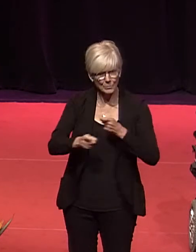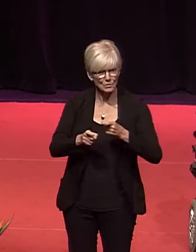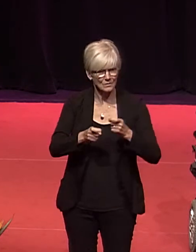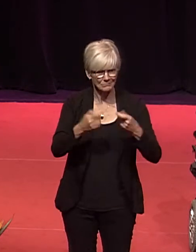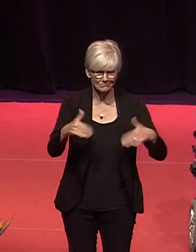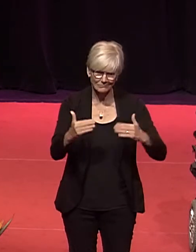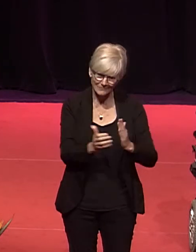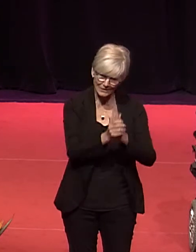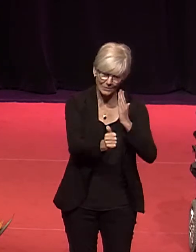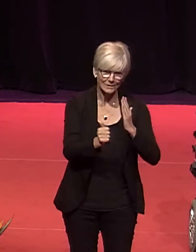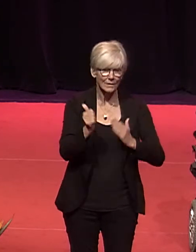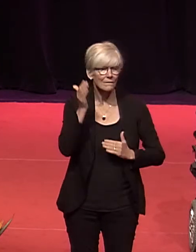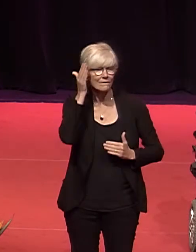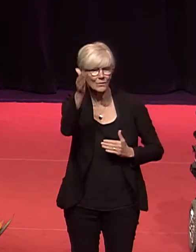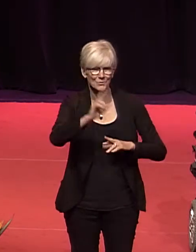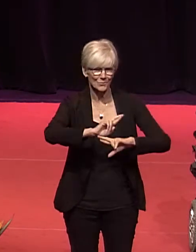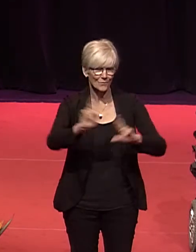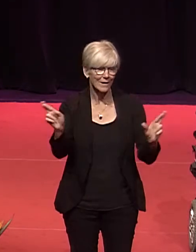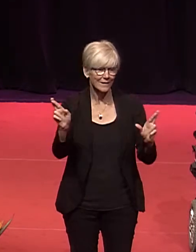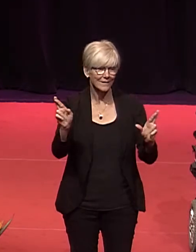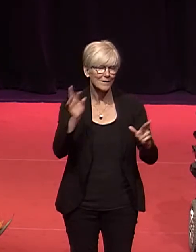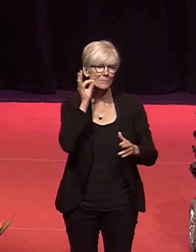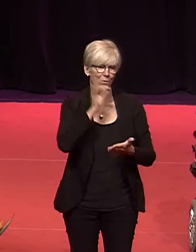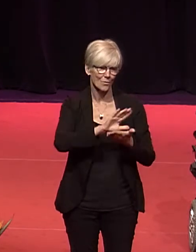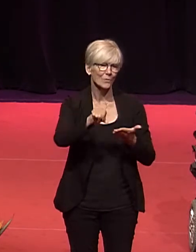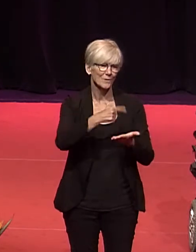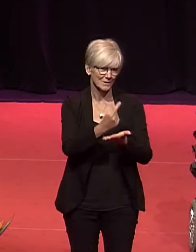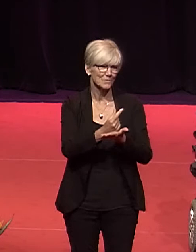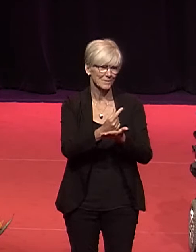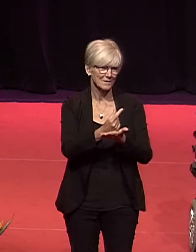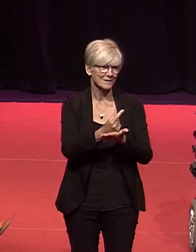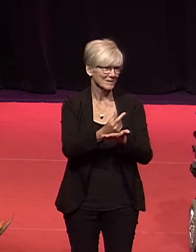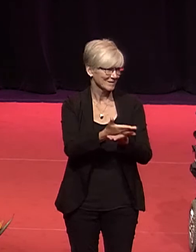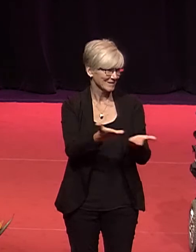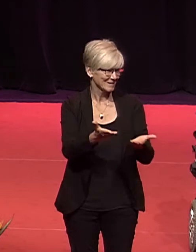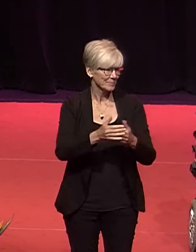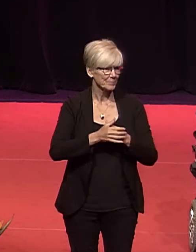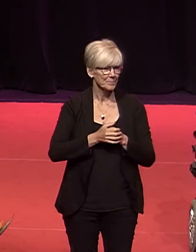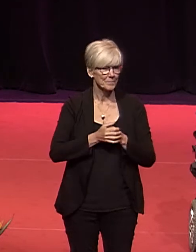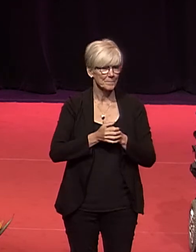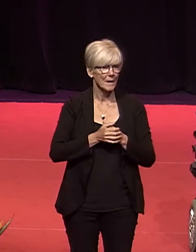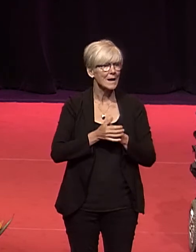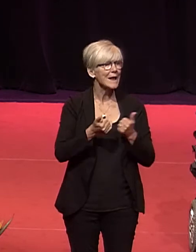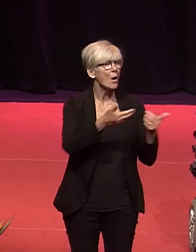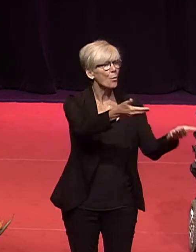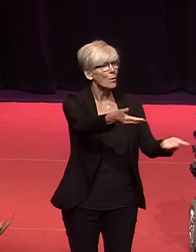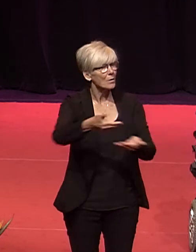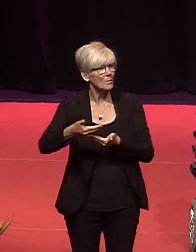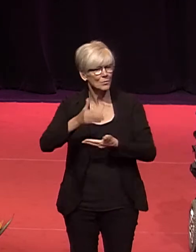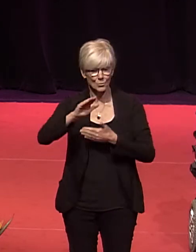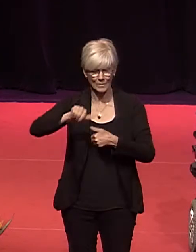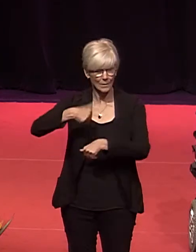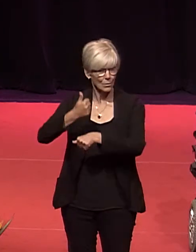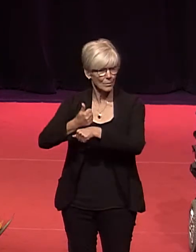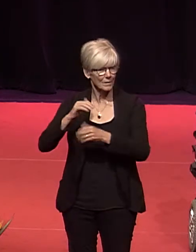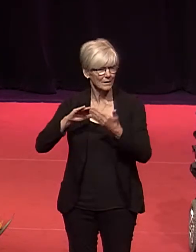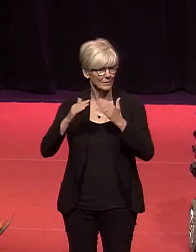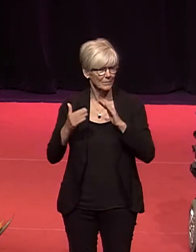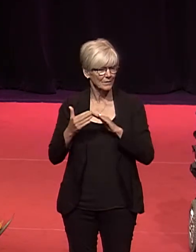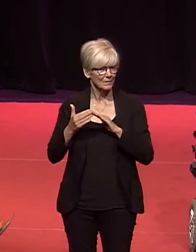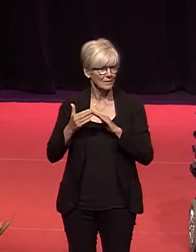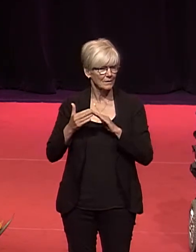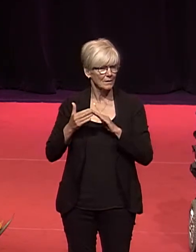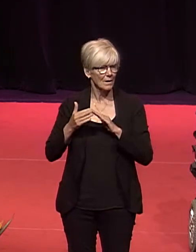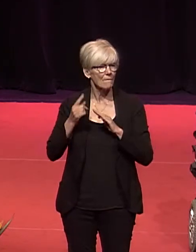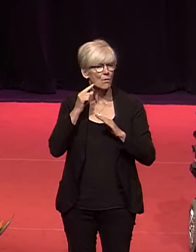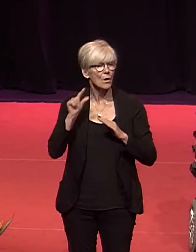skilled and future-ready Mohawk graduates. And now you will be welcomed into the alumni community of graduates